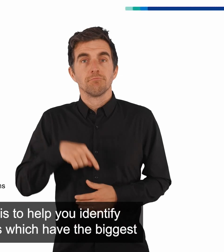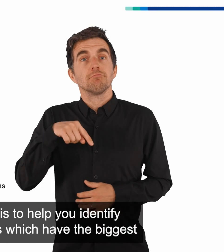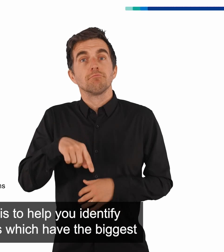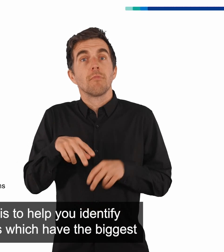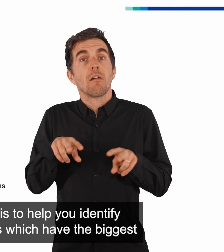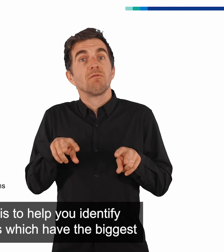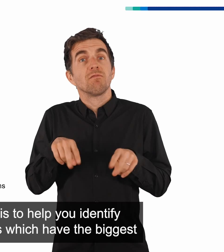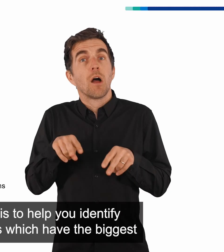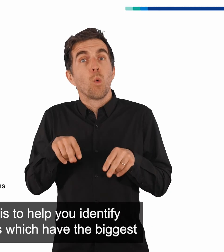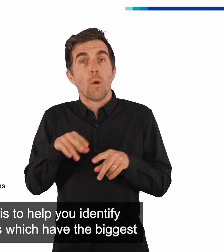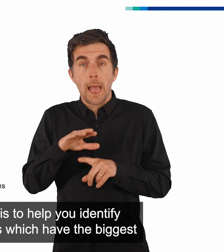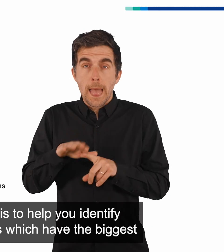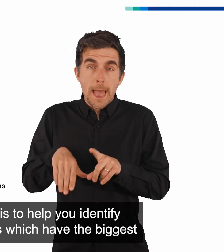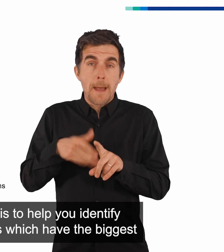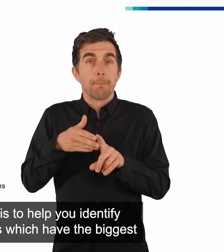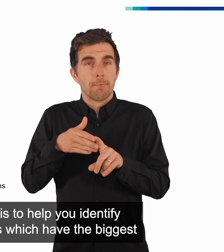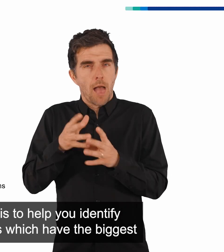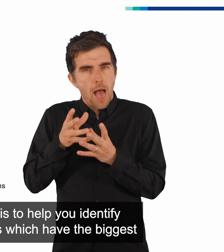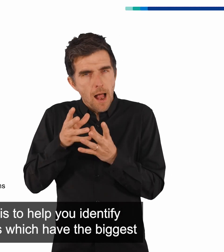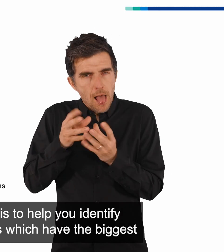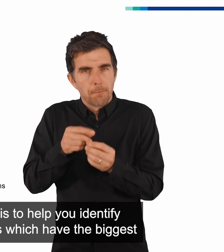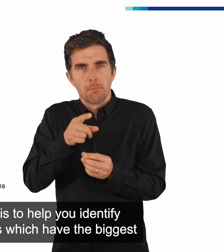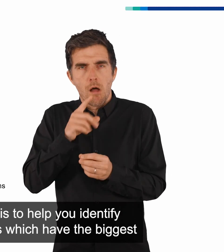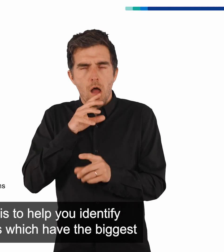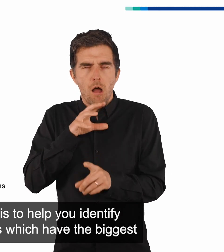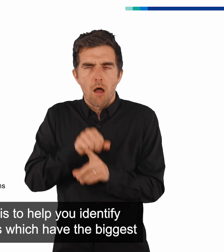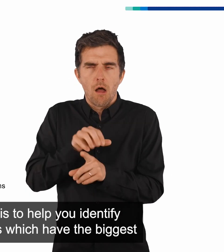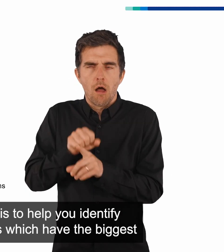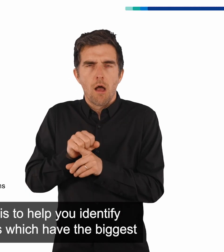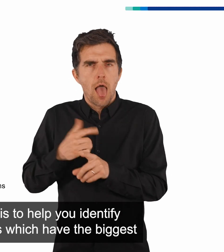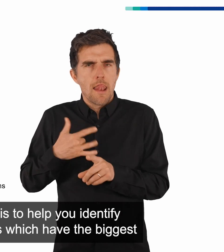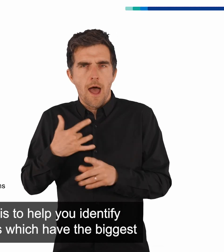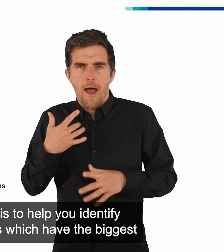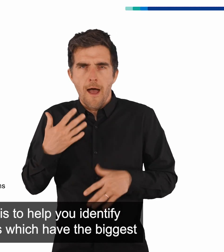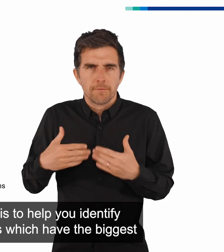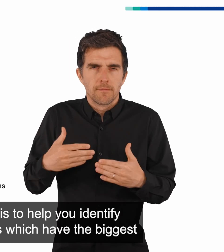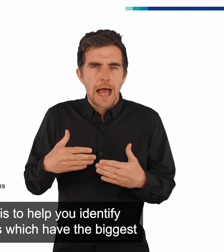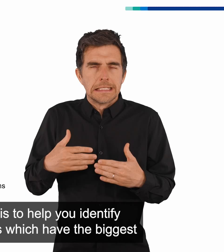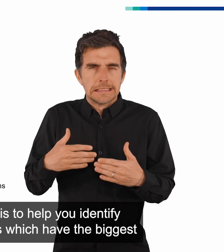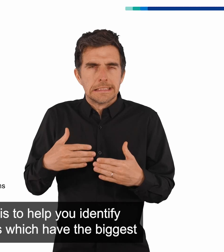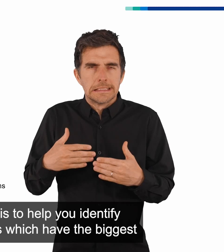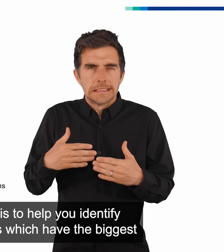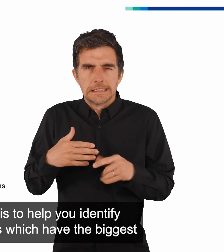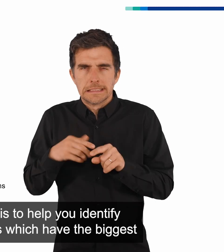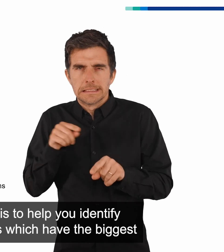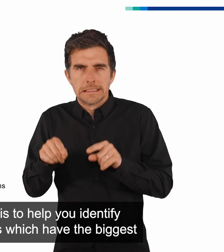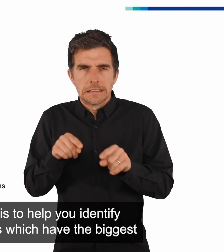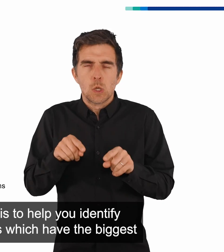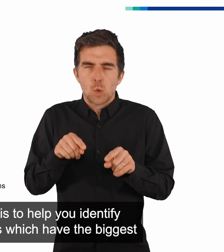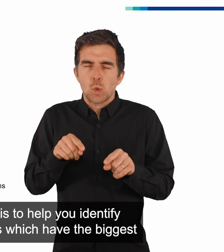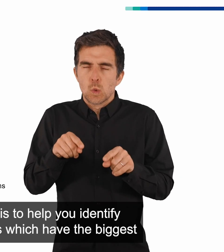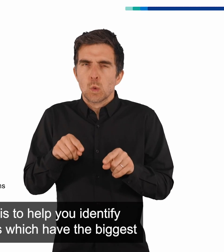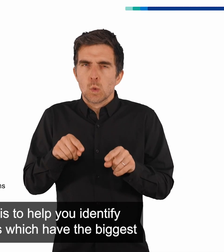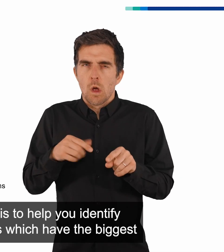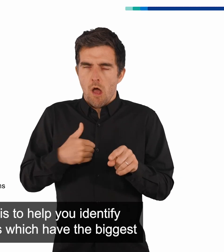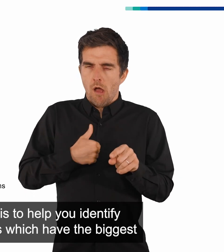The aim of this video is to help you identify behaviours and lifestyles which have the biggest impact on your heart health and show you